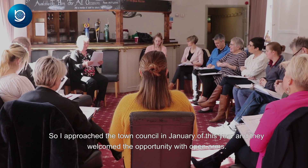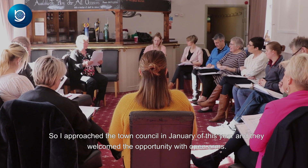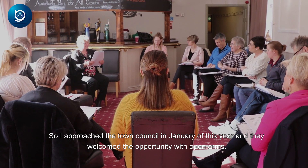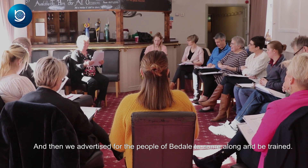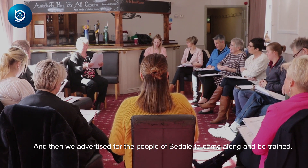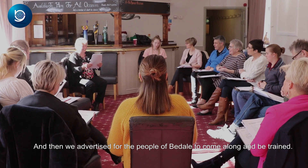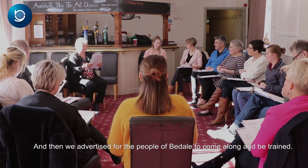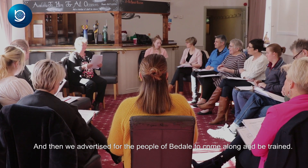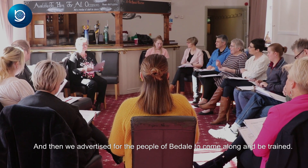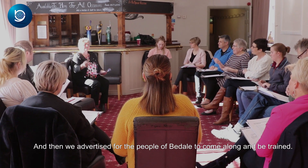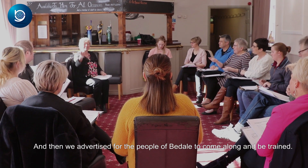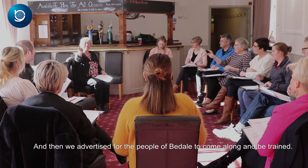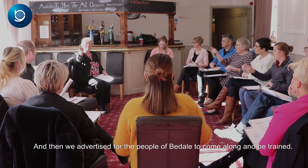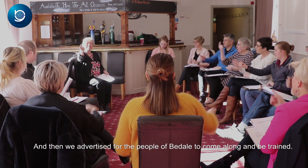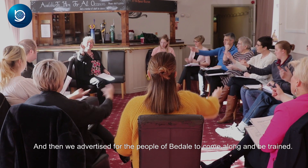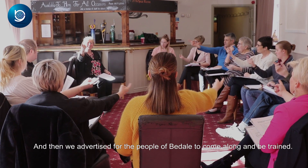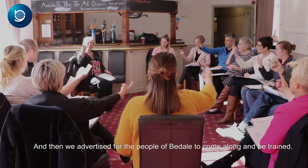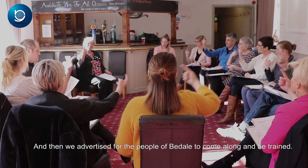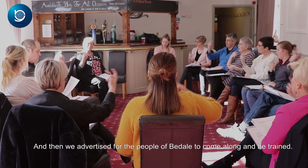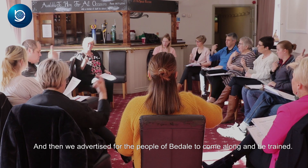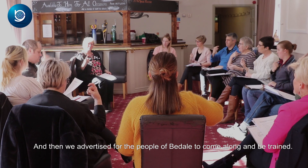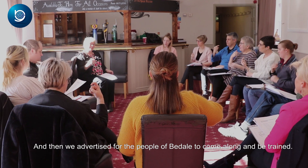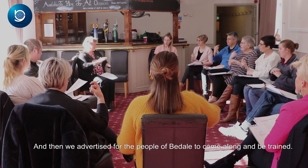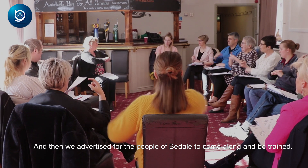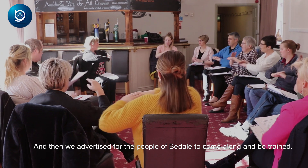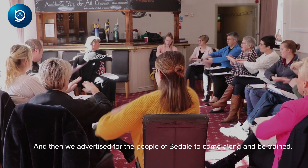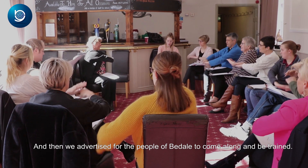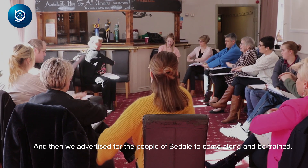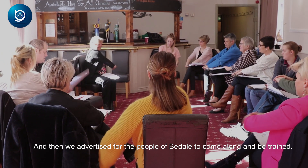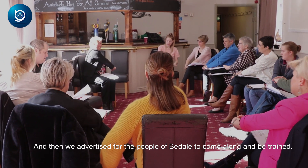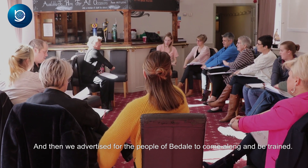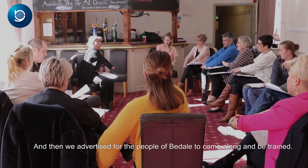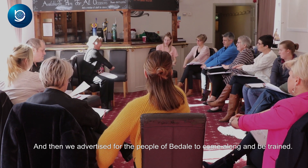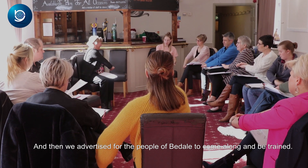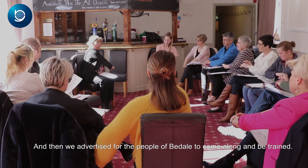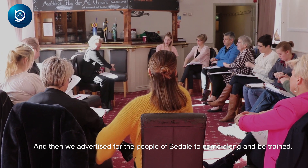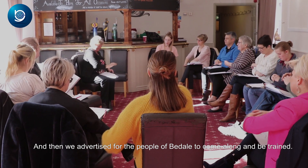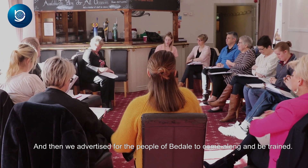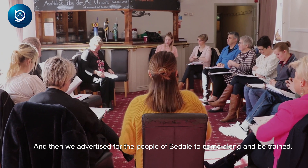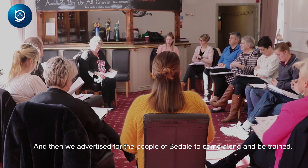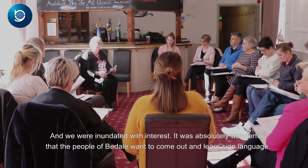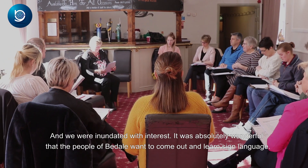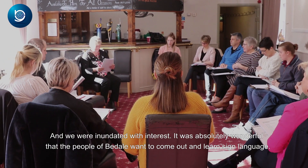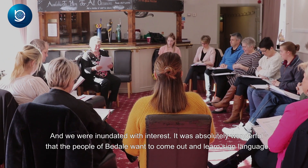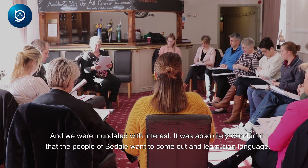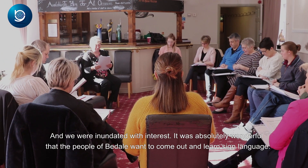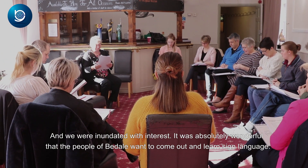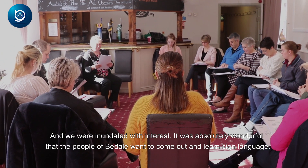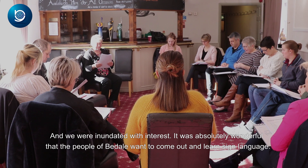arms and then we advertised for the people of Beedale to come along and be trained and we were inundated with